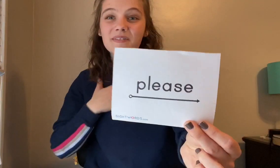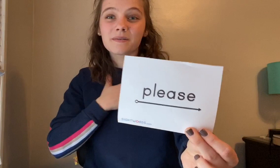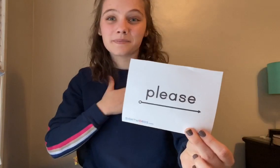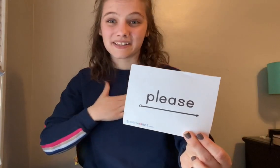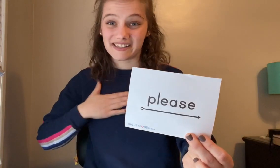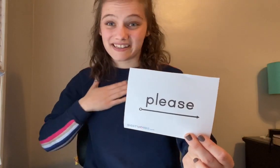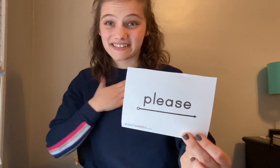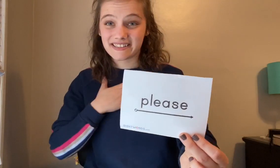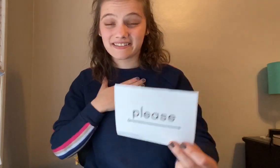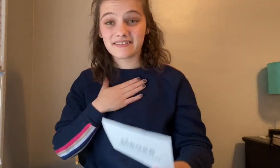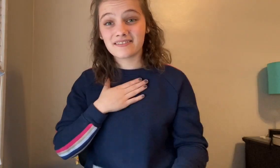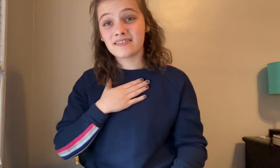Please.